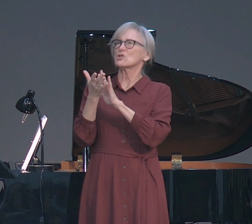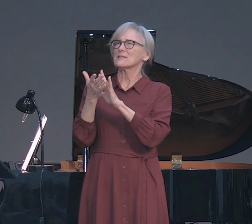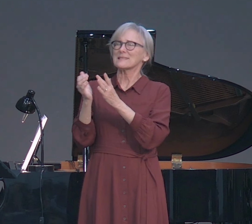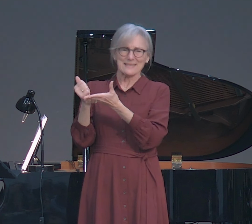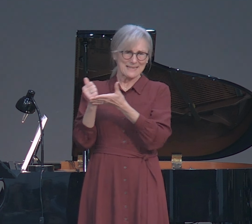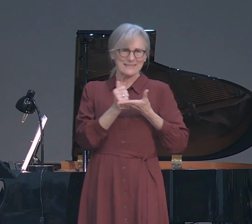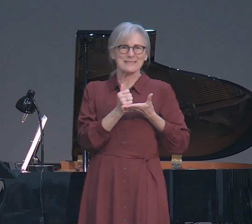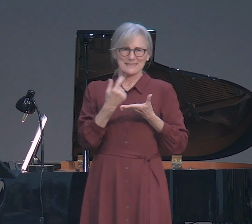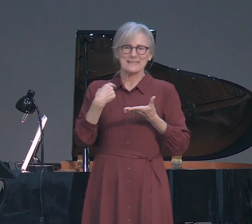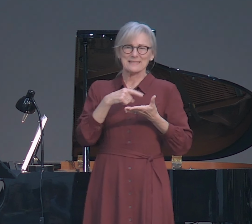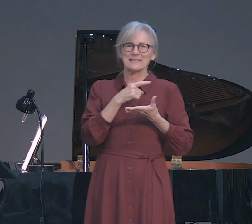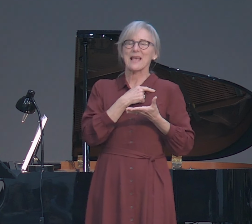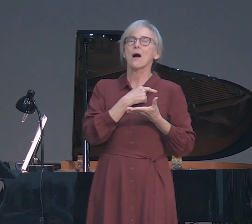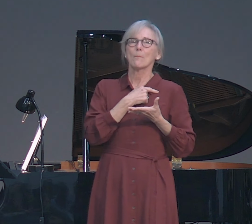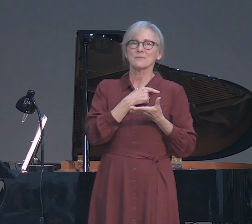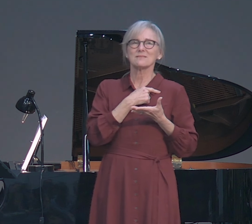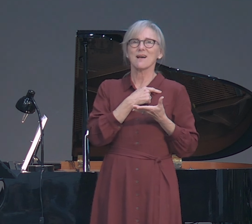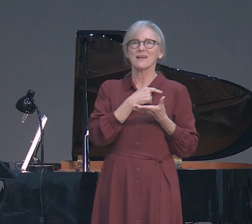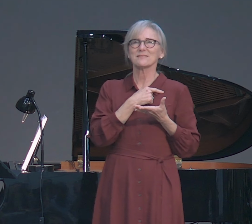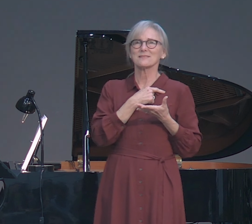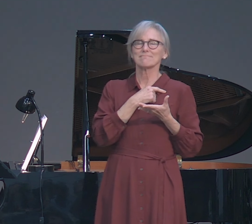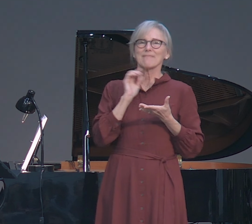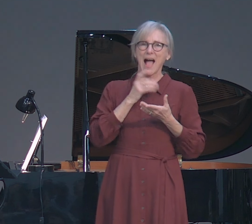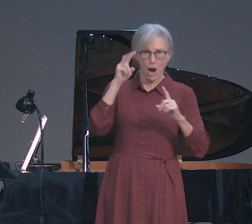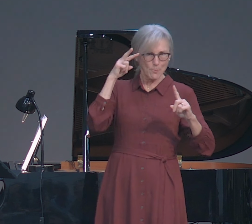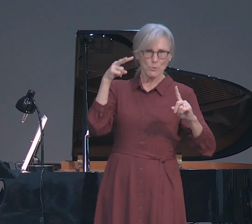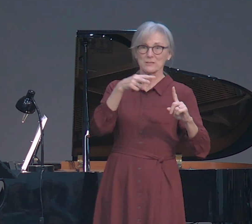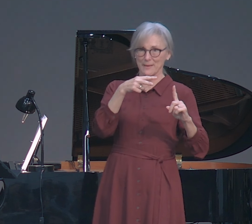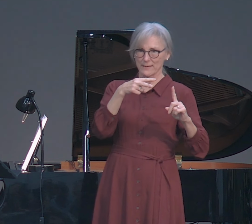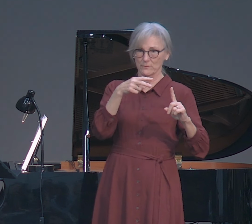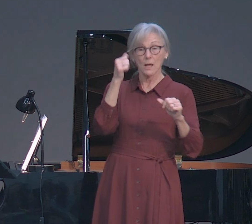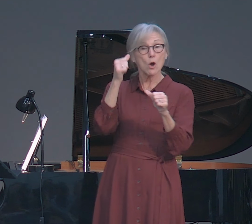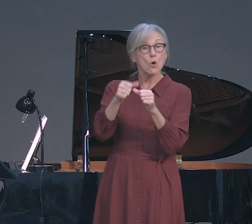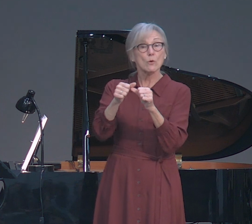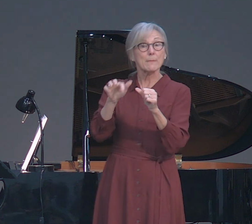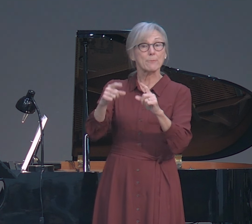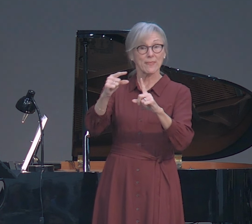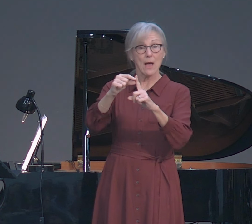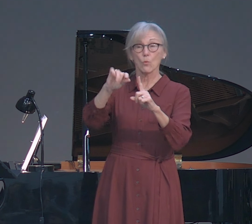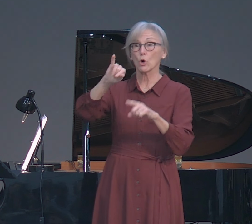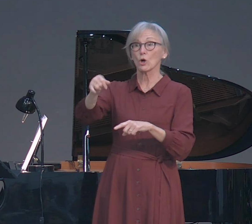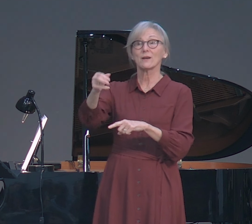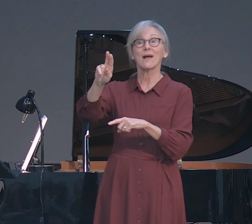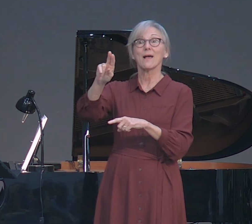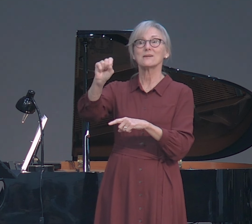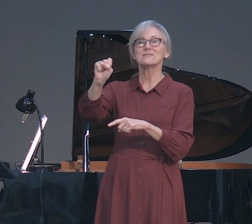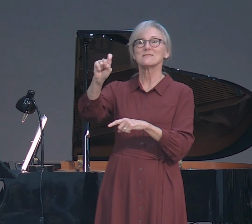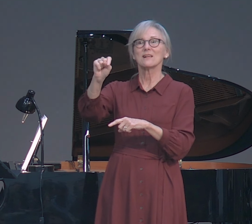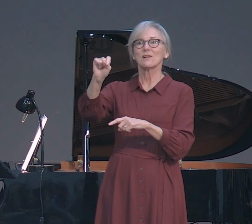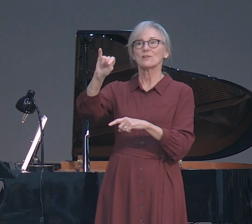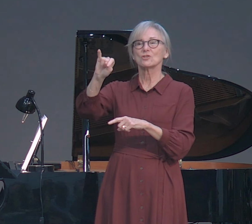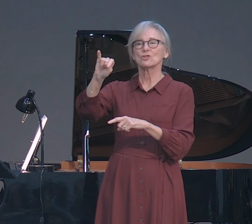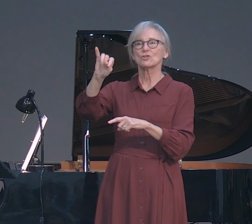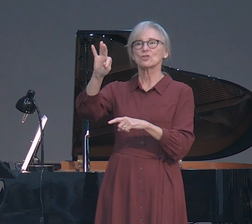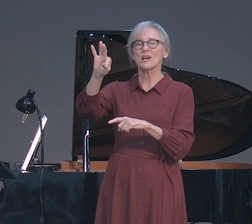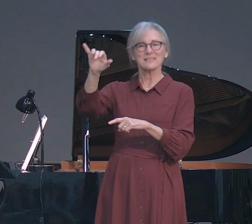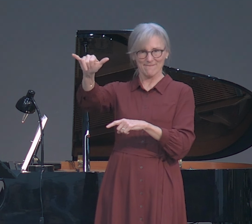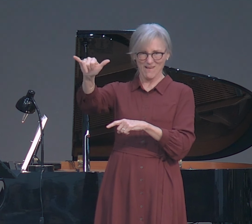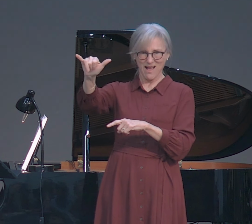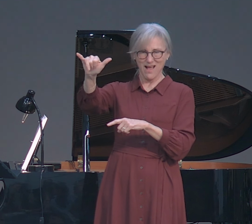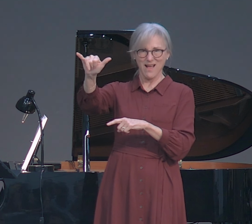Justified. Justified. Remember that word, justified, as you think on the sacrifice